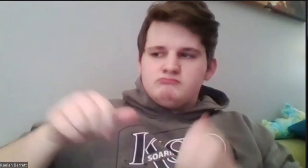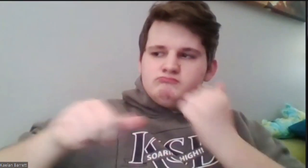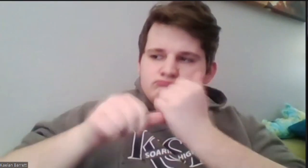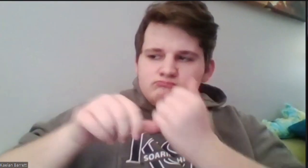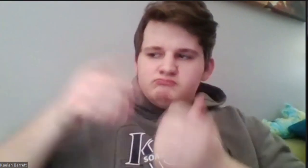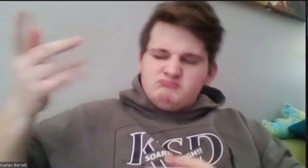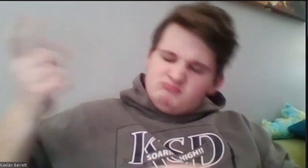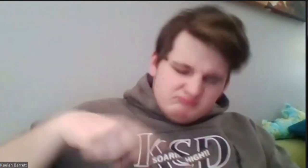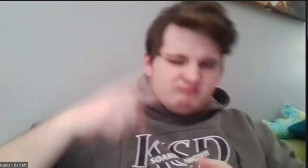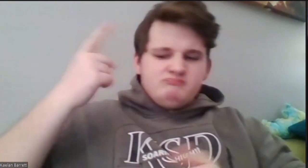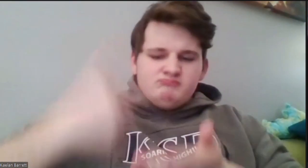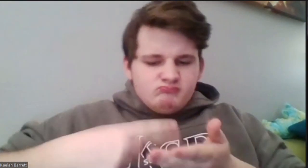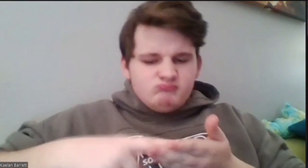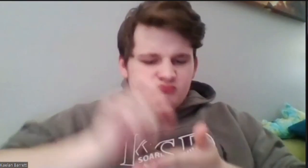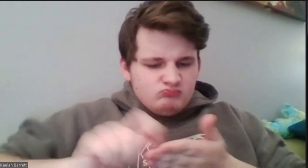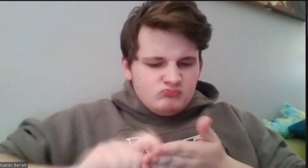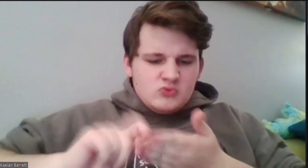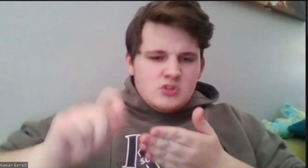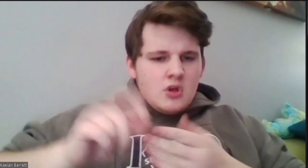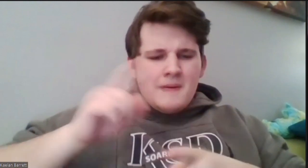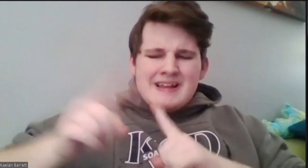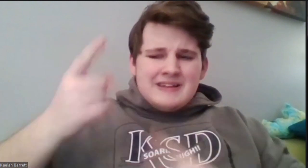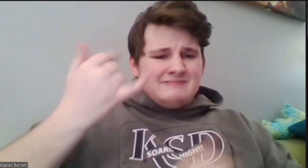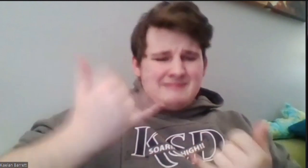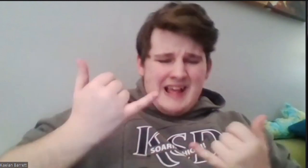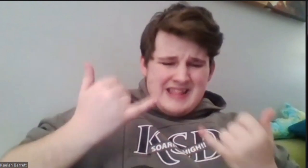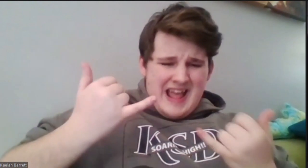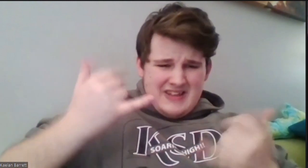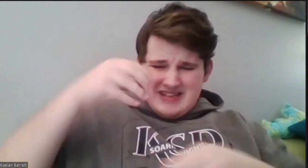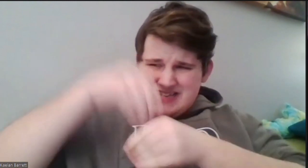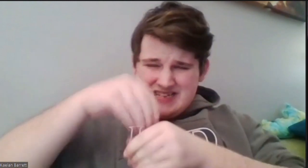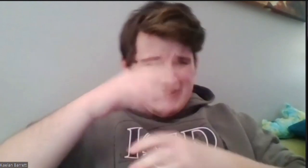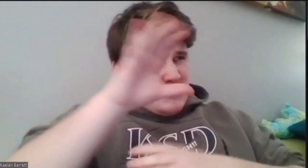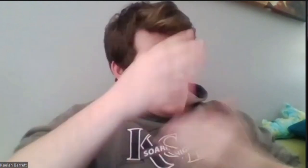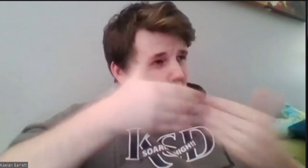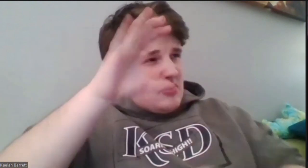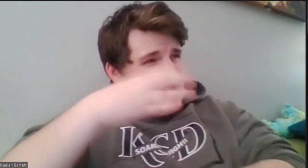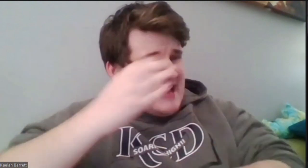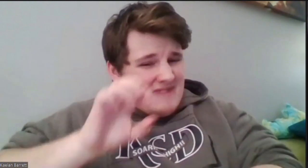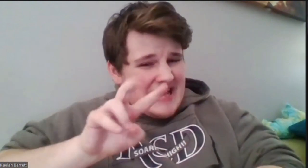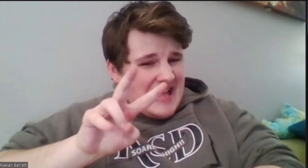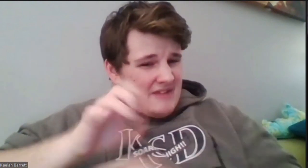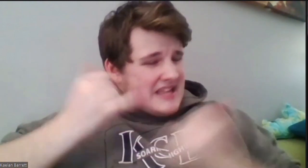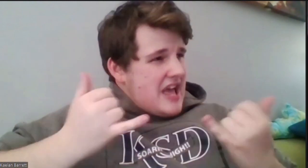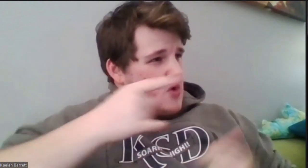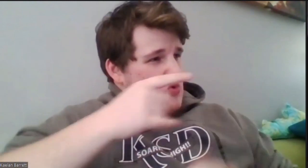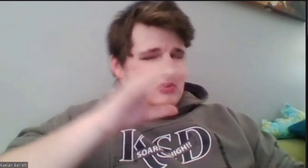He's the kind of man who has the assistants come over and help him out in his house.